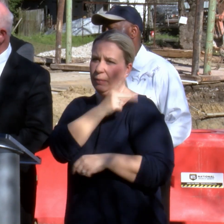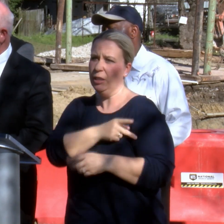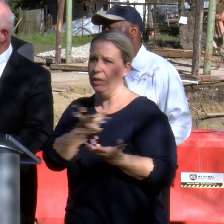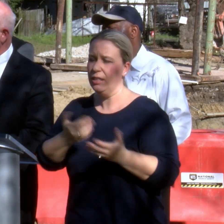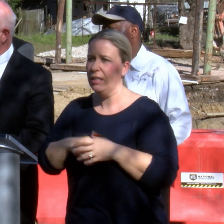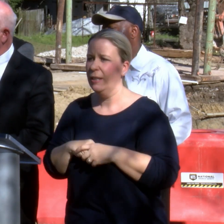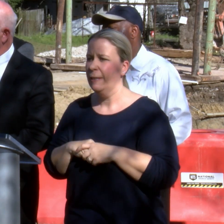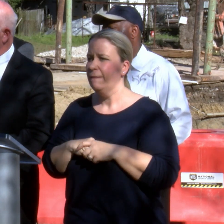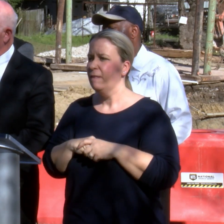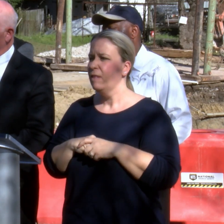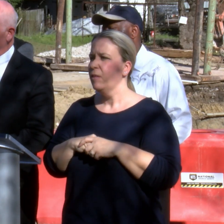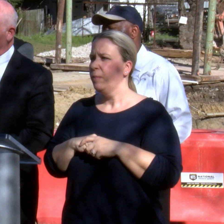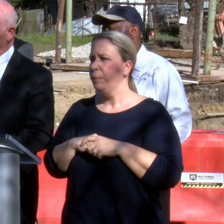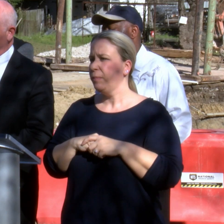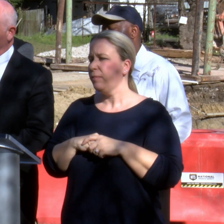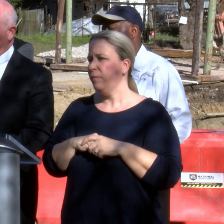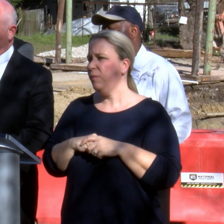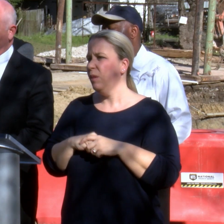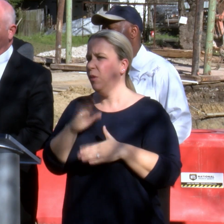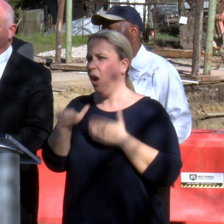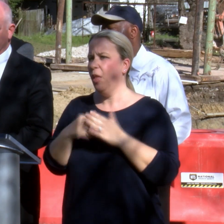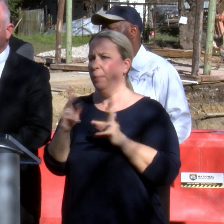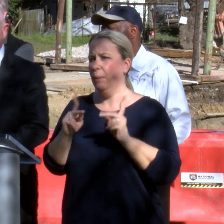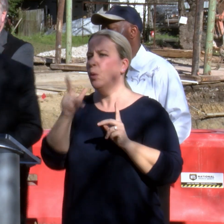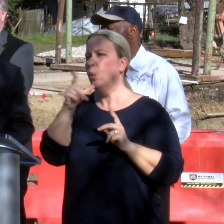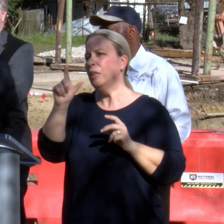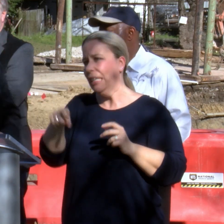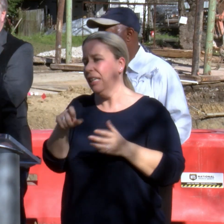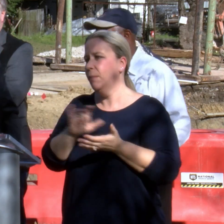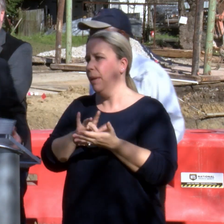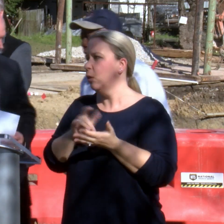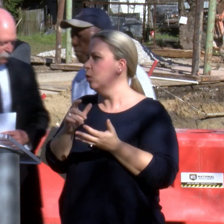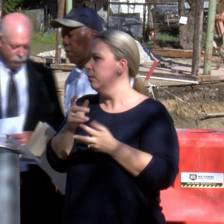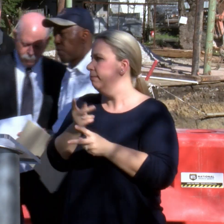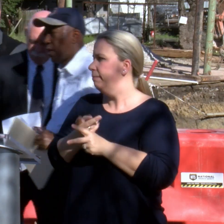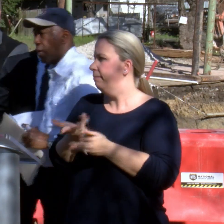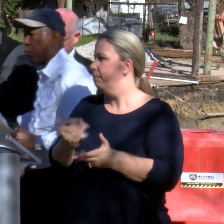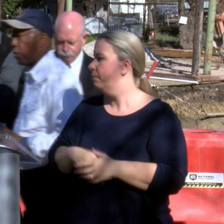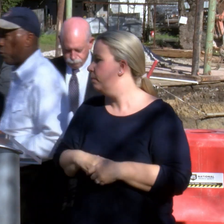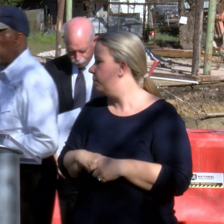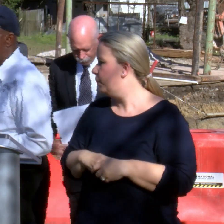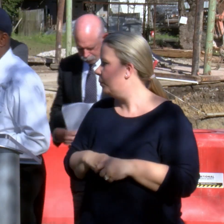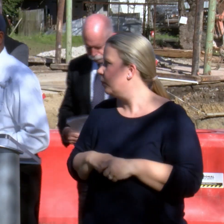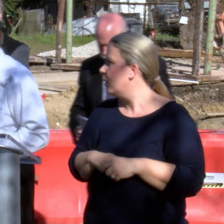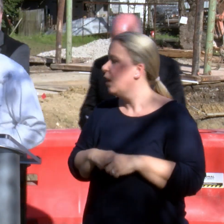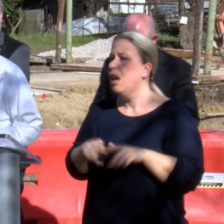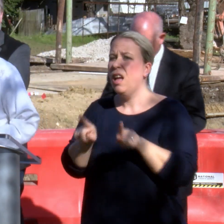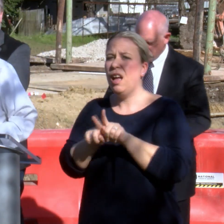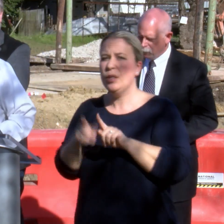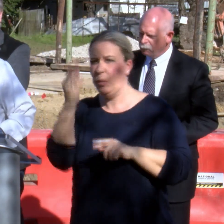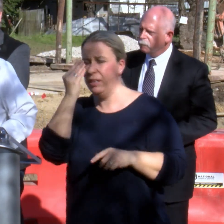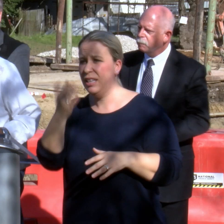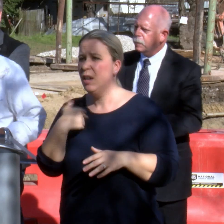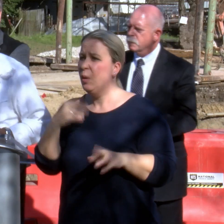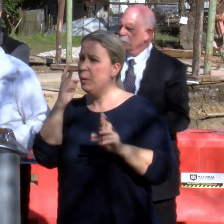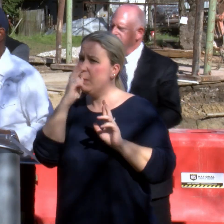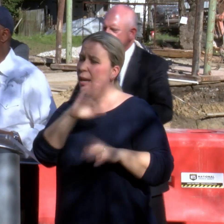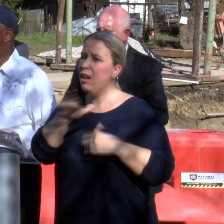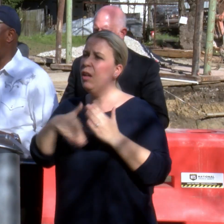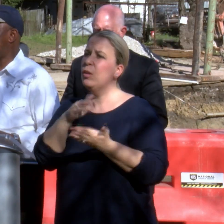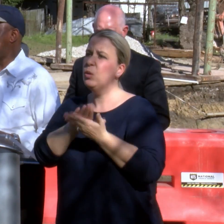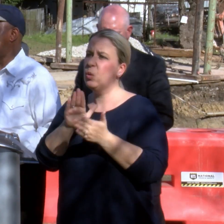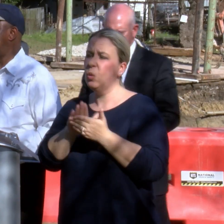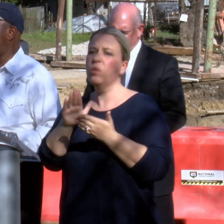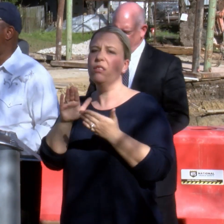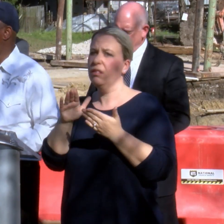conditions, I should say, for people that need medical care. Thank you. And I want to reiterate that with respect to our school